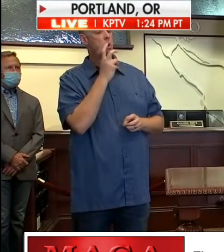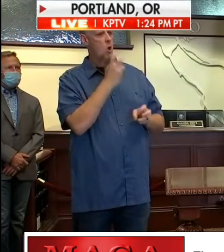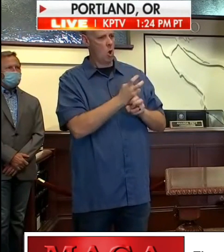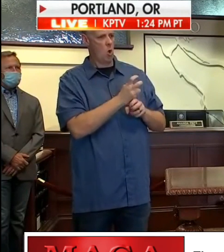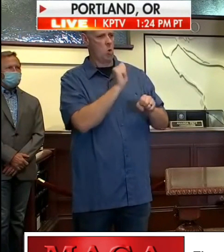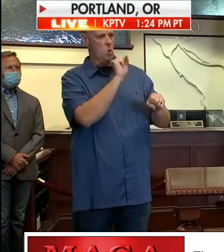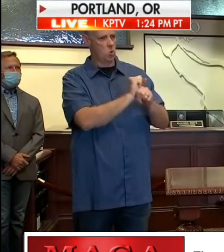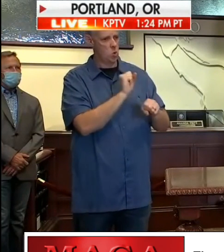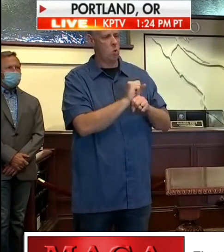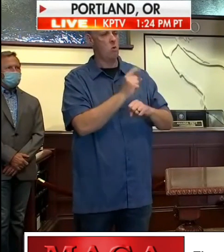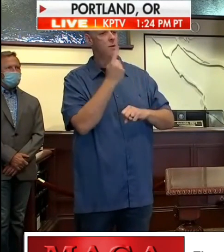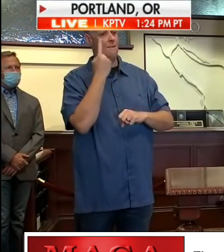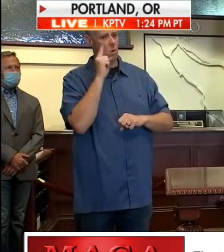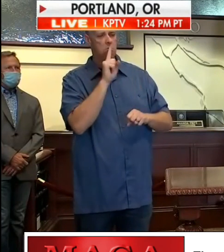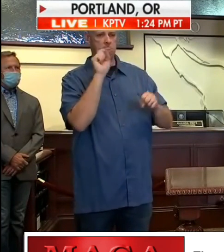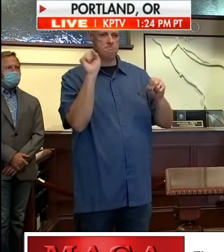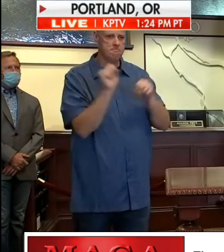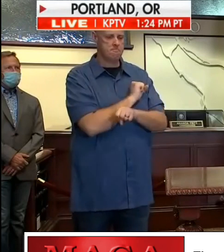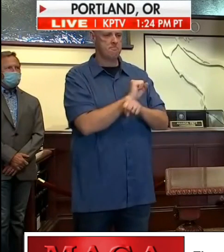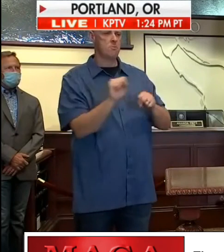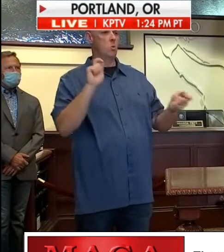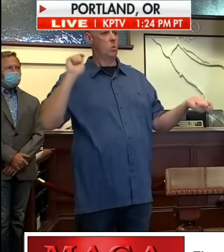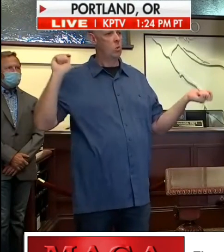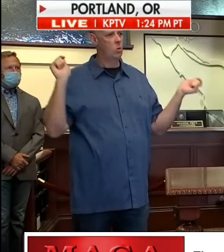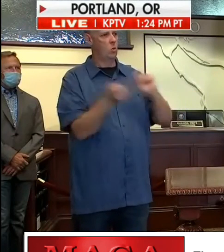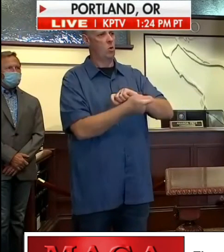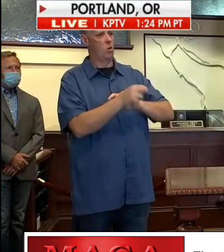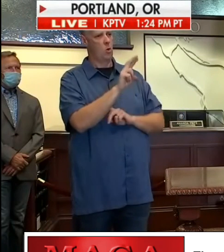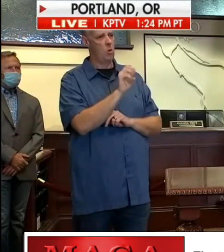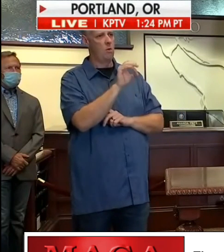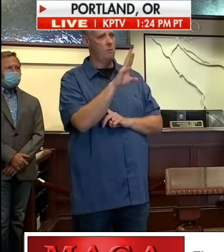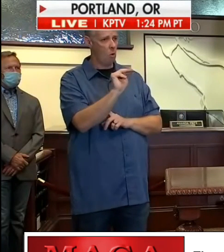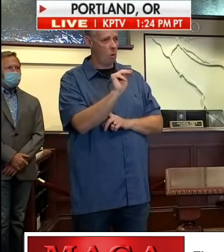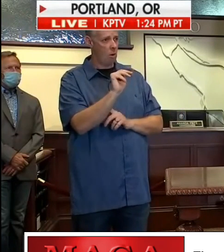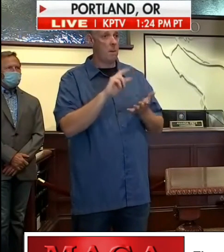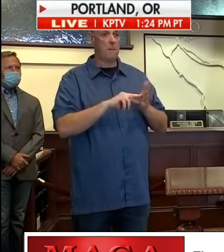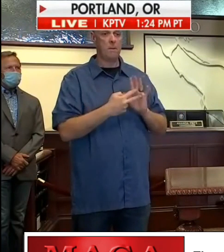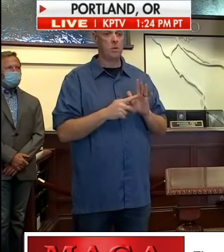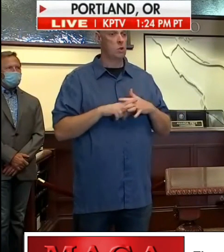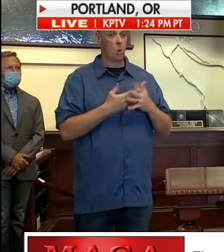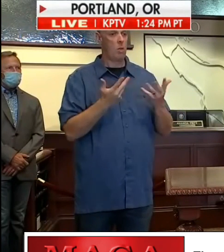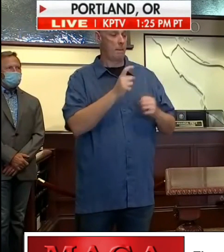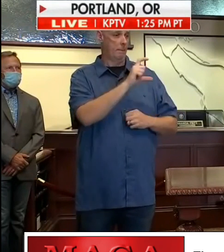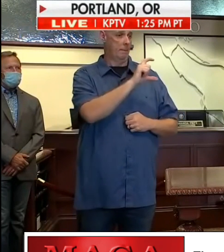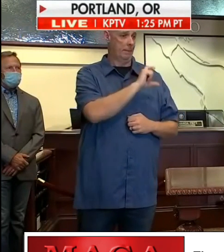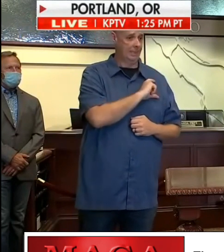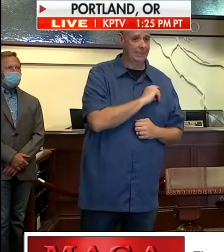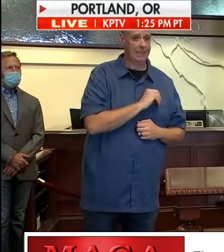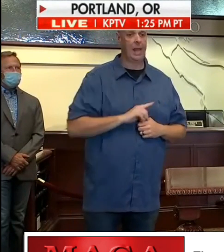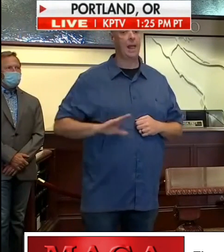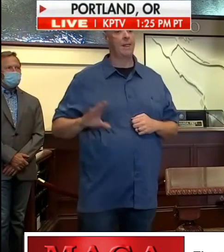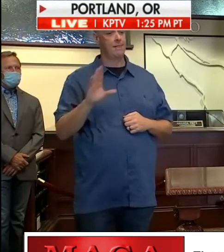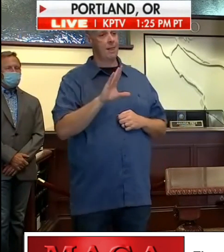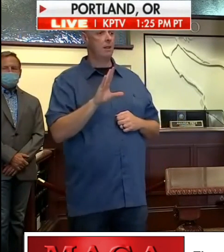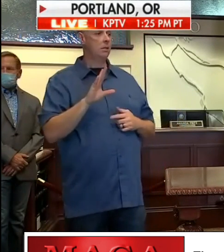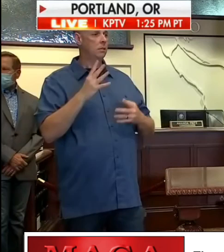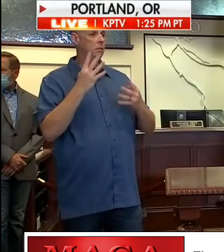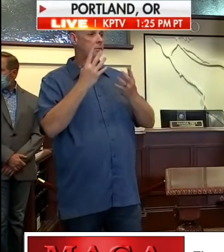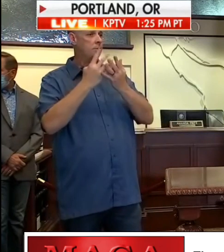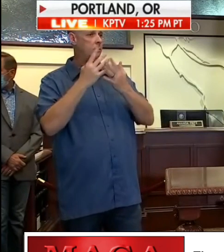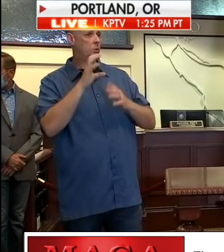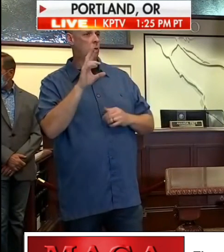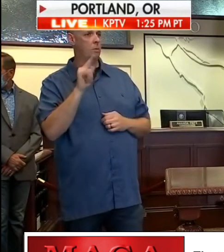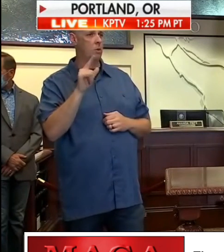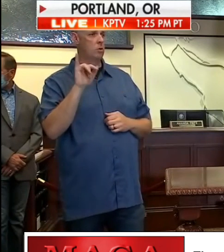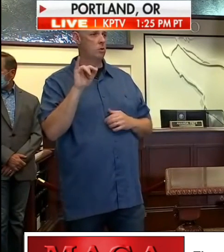of fundamental reform. And it starts with policing and criminal justice, but then we have a lot of work to do